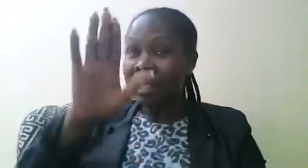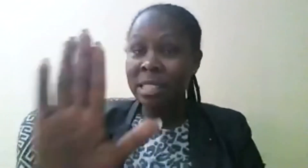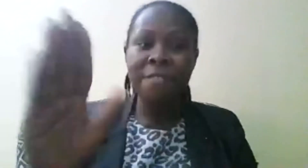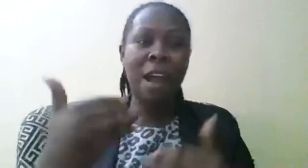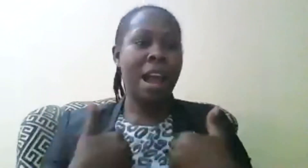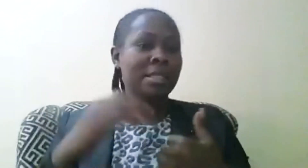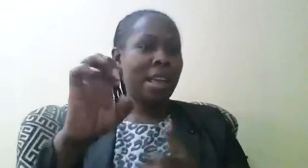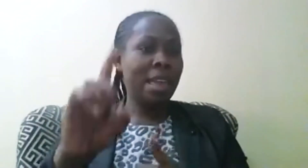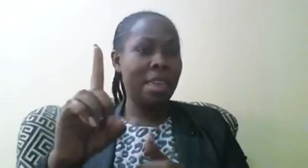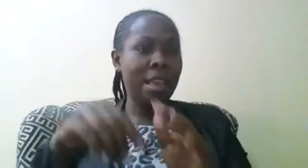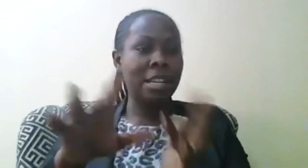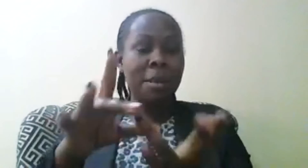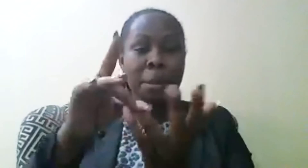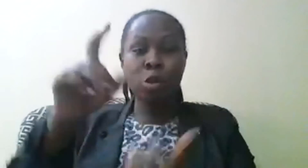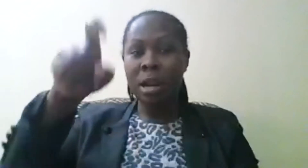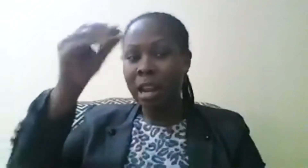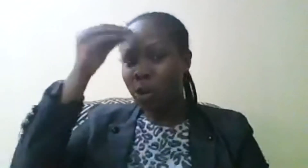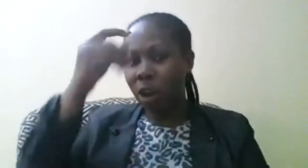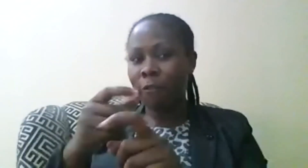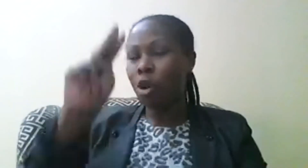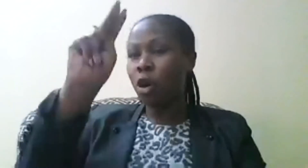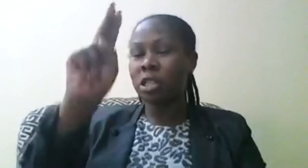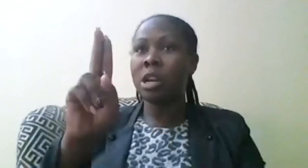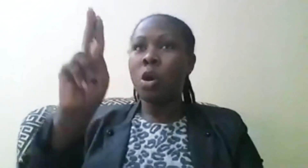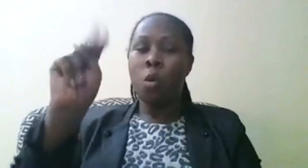an educator for special needs learners